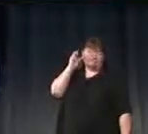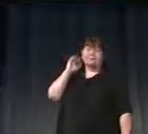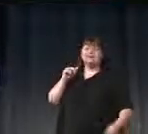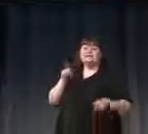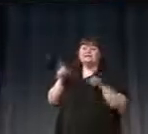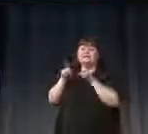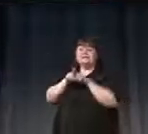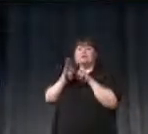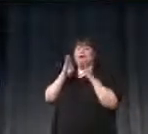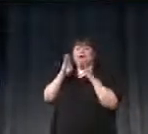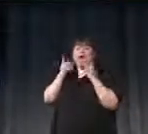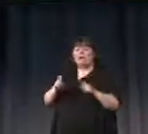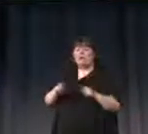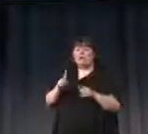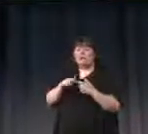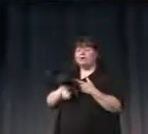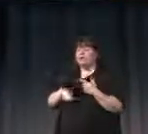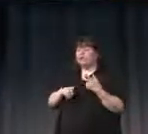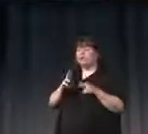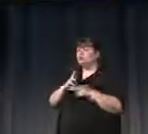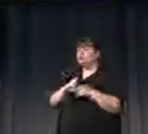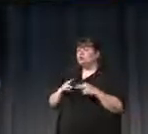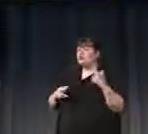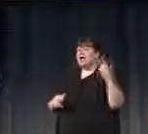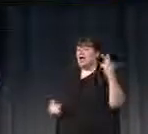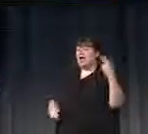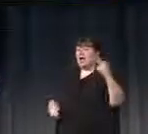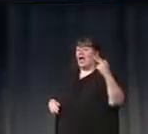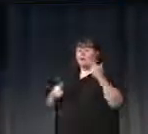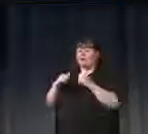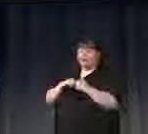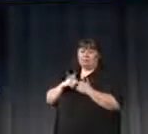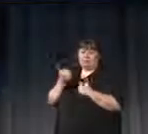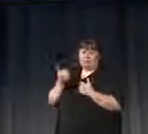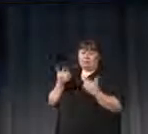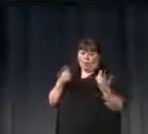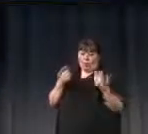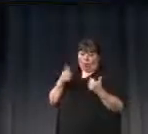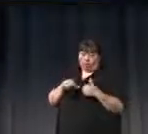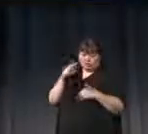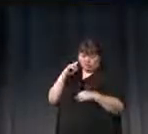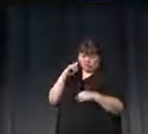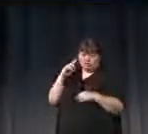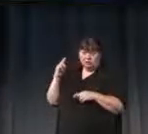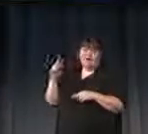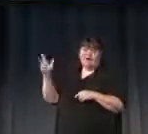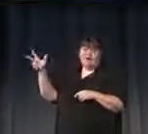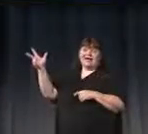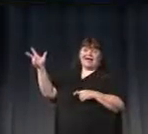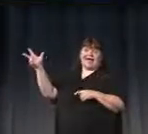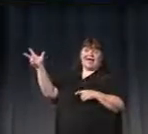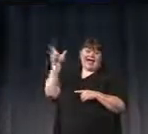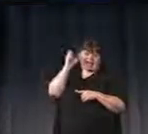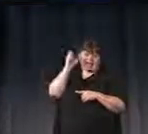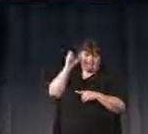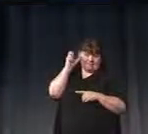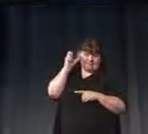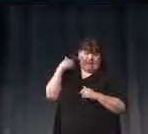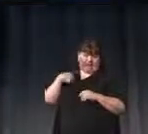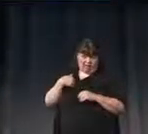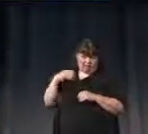happen when you fire the gun that happened with any sound source. That is, you get direct sound straight from the source